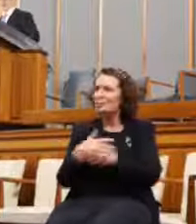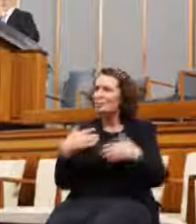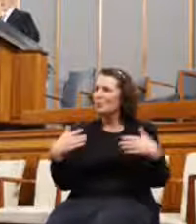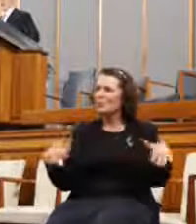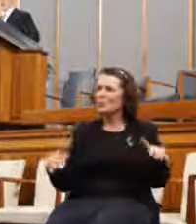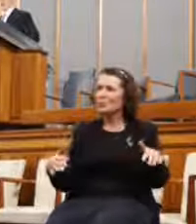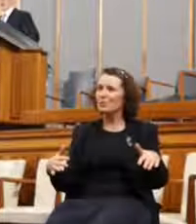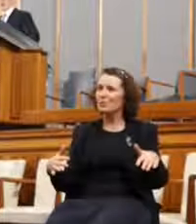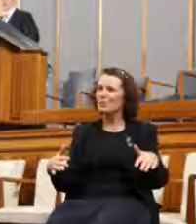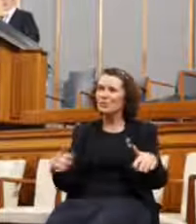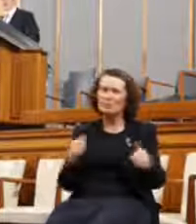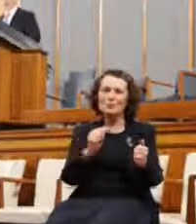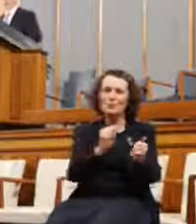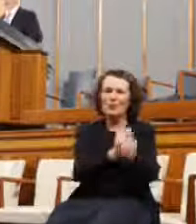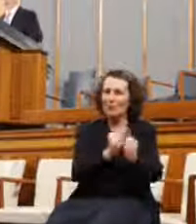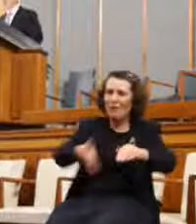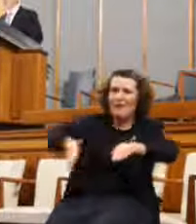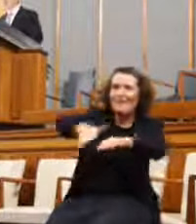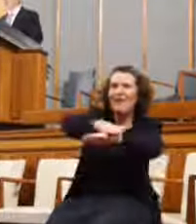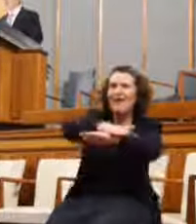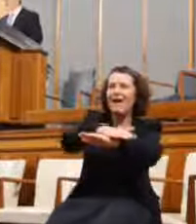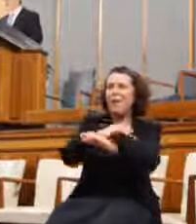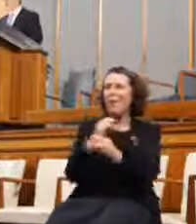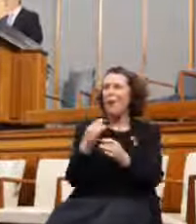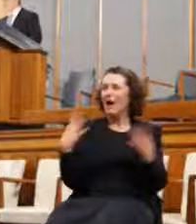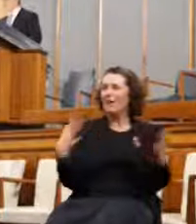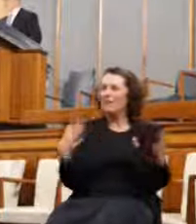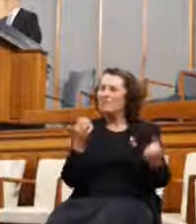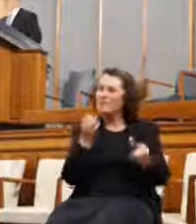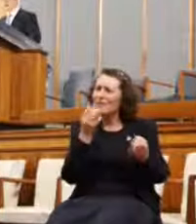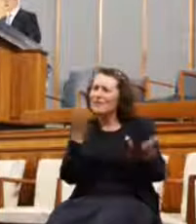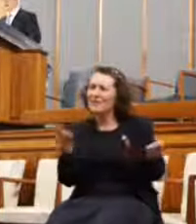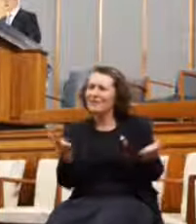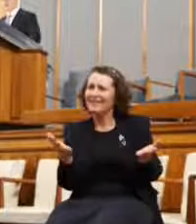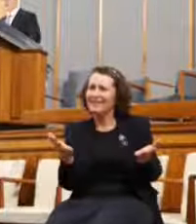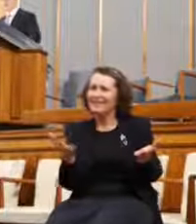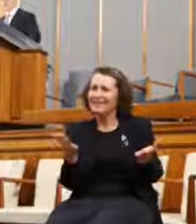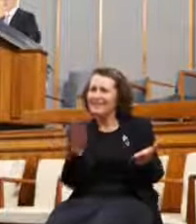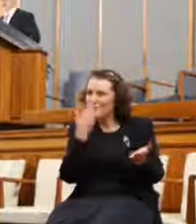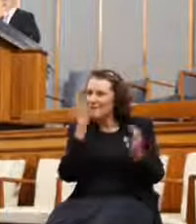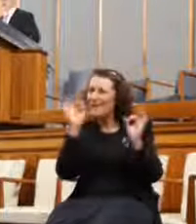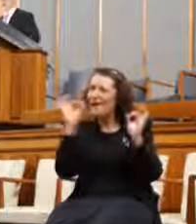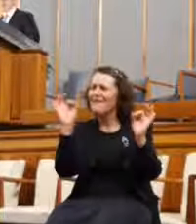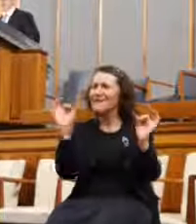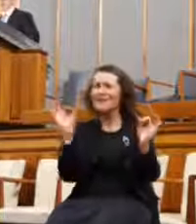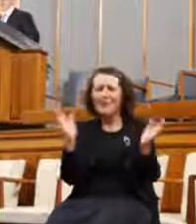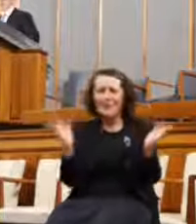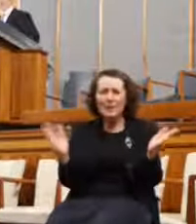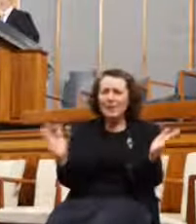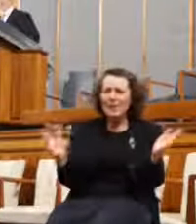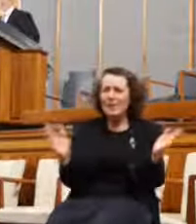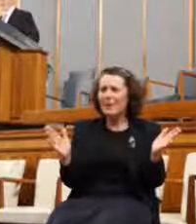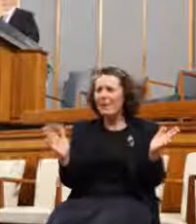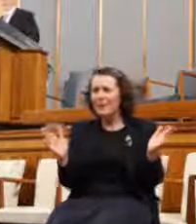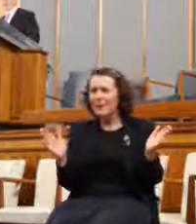ugly parts are now so beautiful. Everything is perfect and wonderful. What a